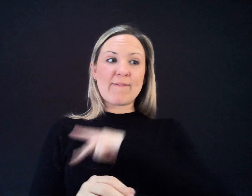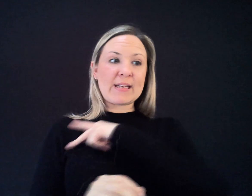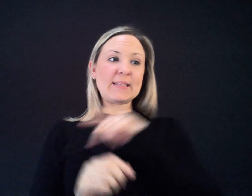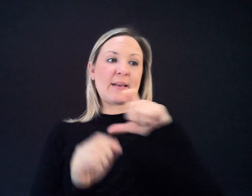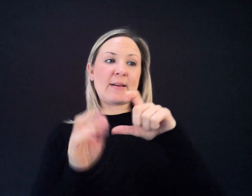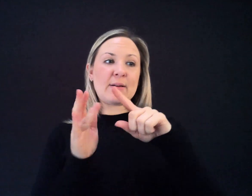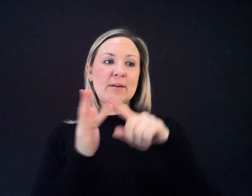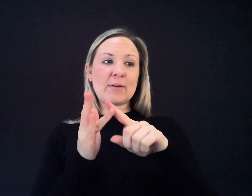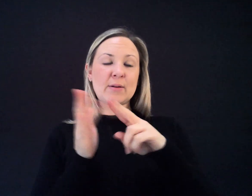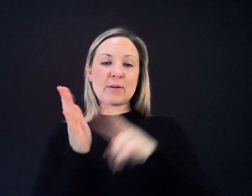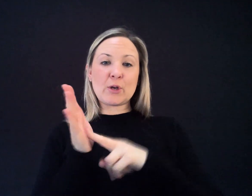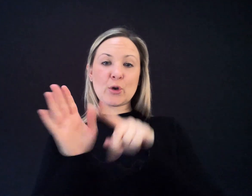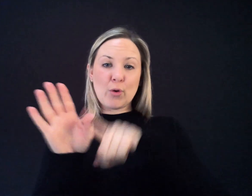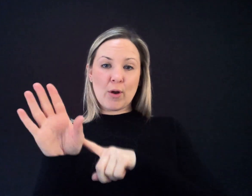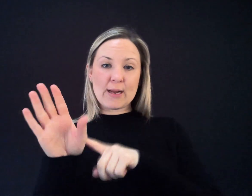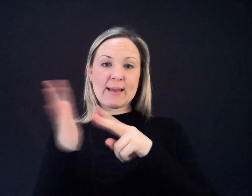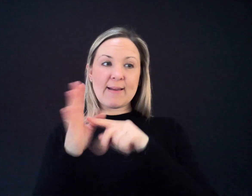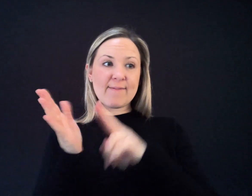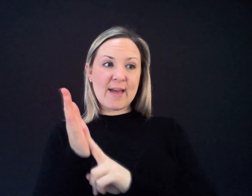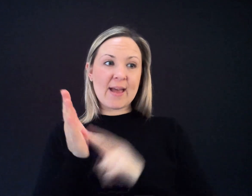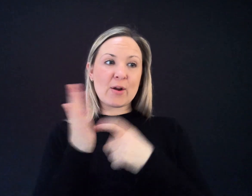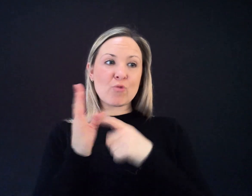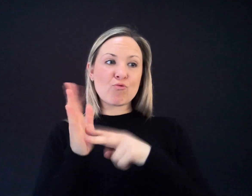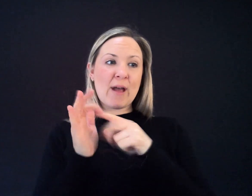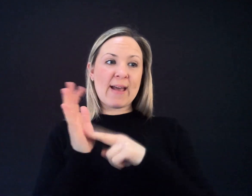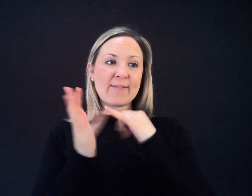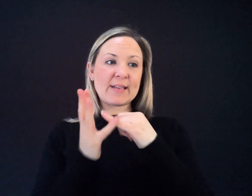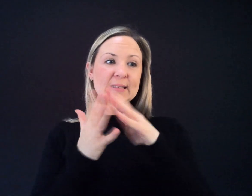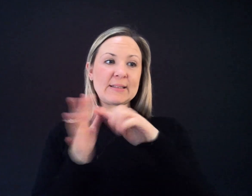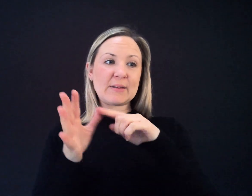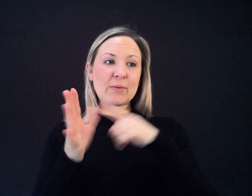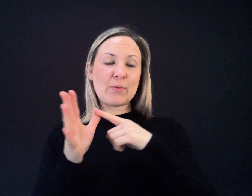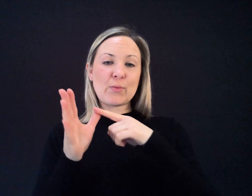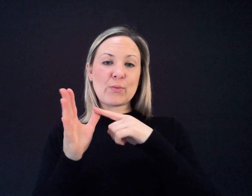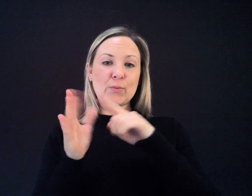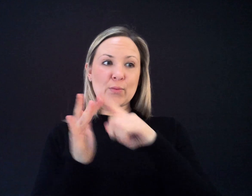van Ravenswaage Arts in 2004.